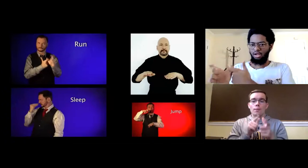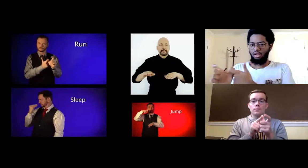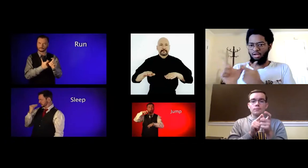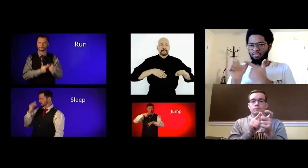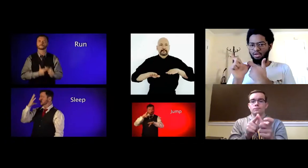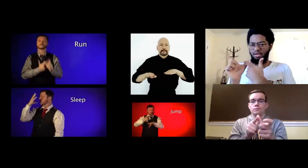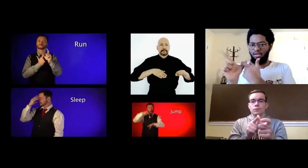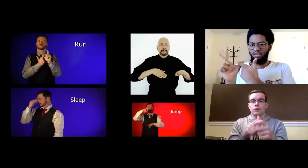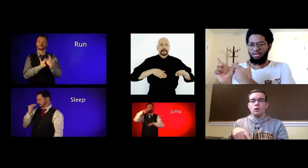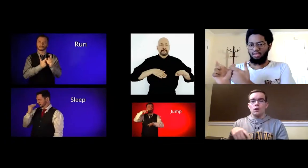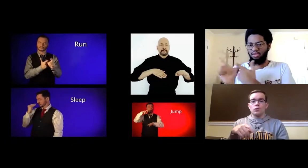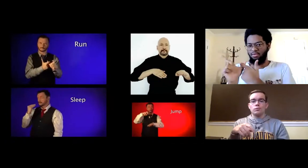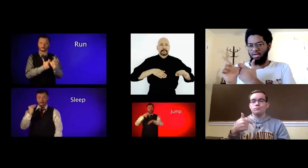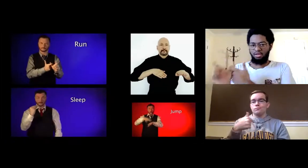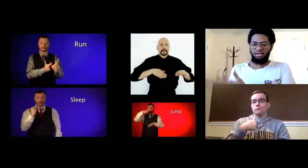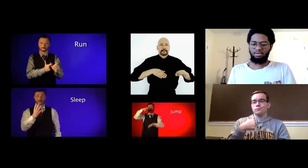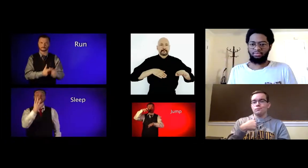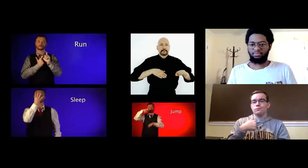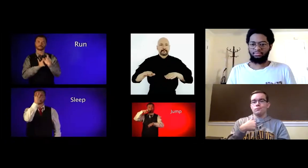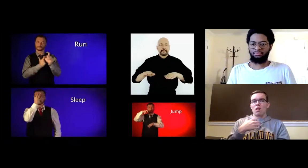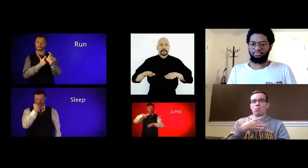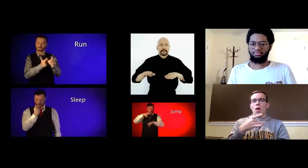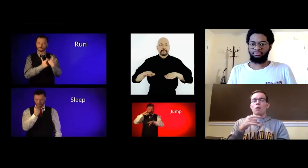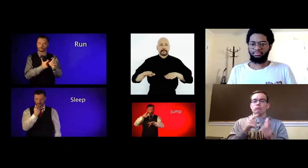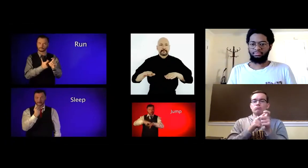Run. Run.